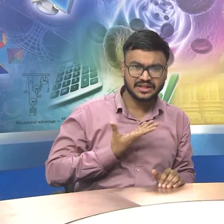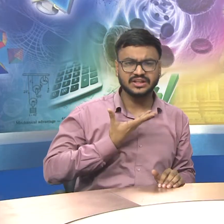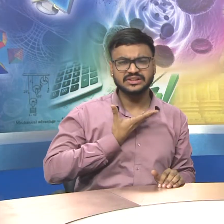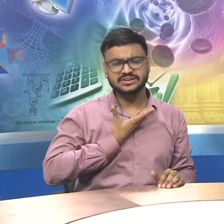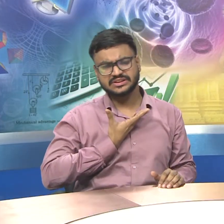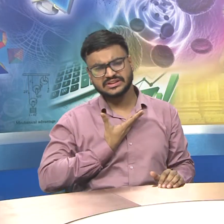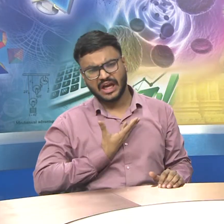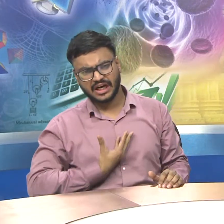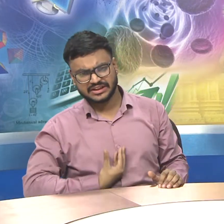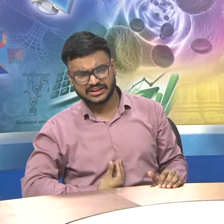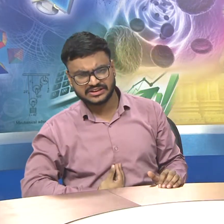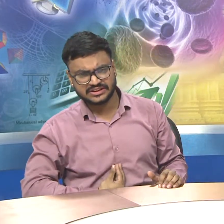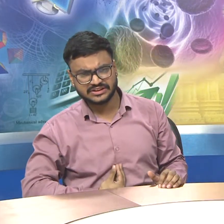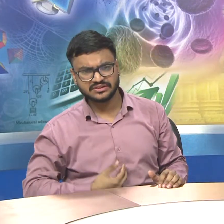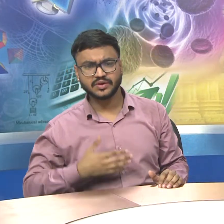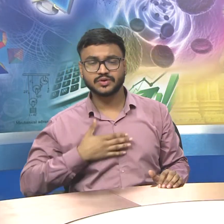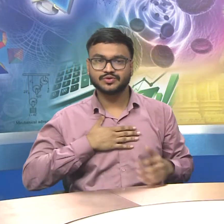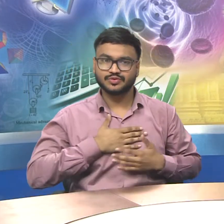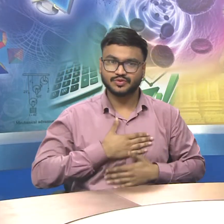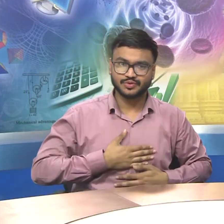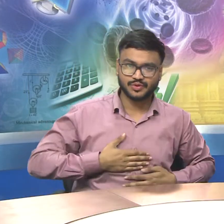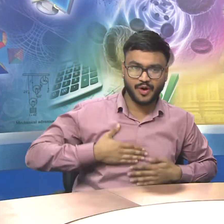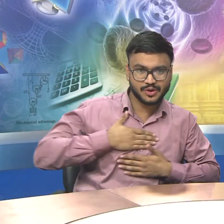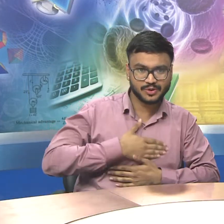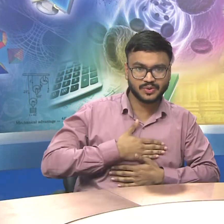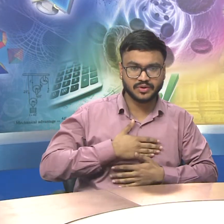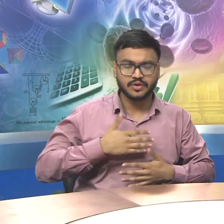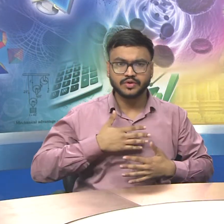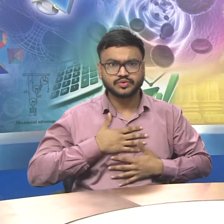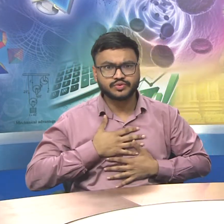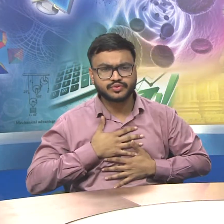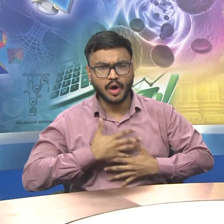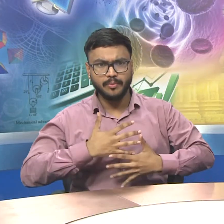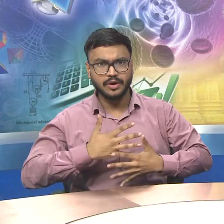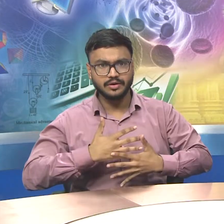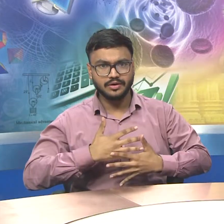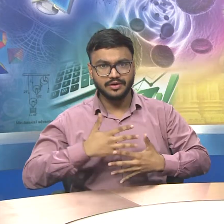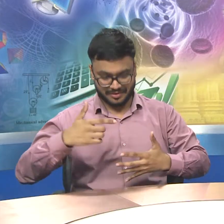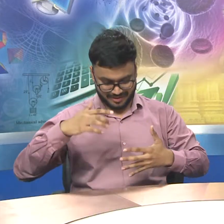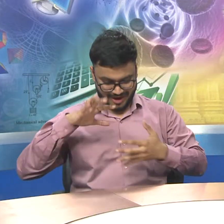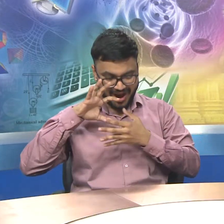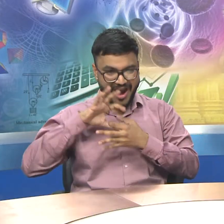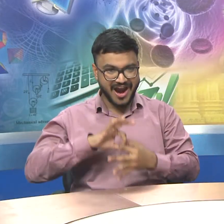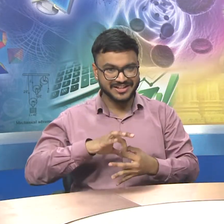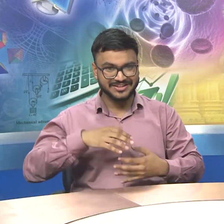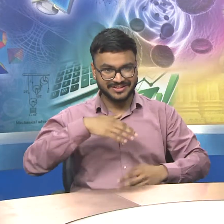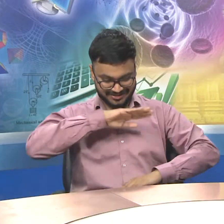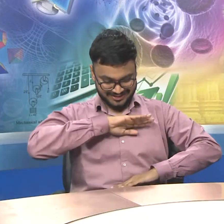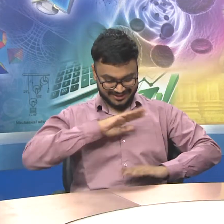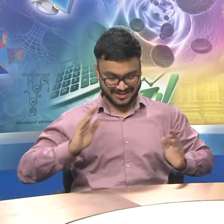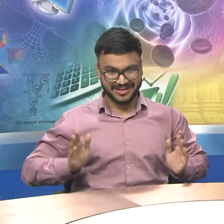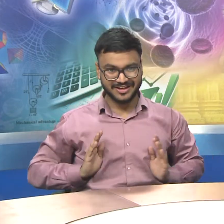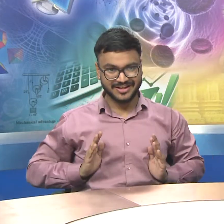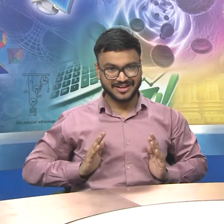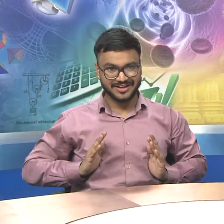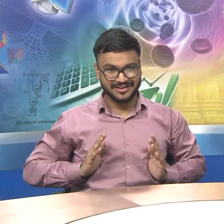Their sign location is chest level. Example, happy, sad,